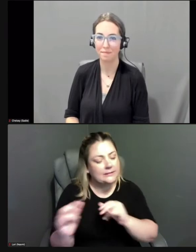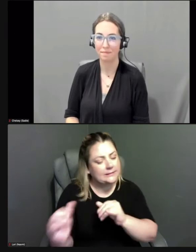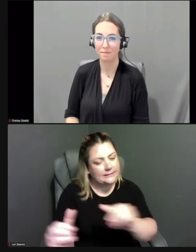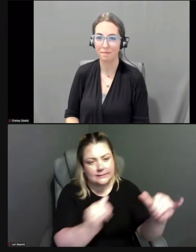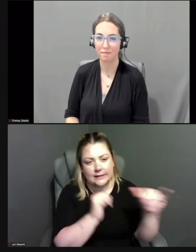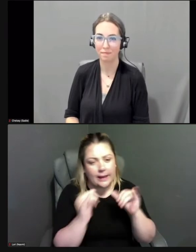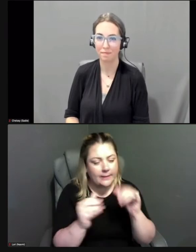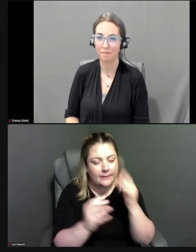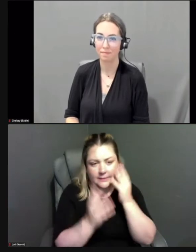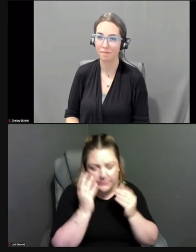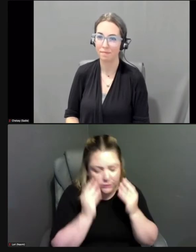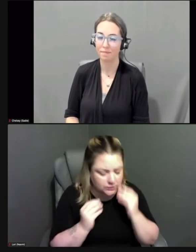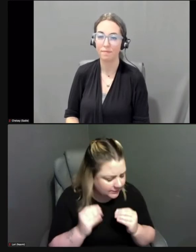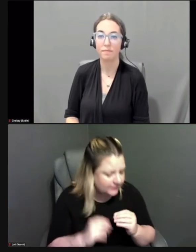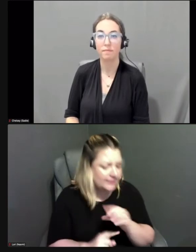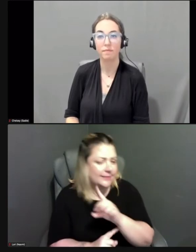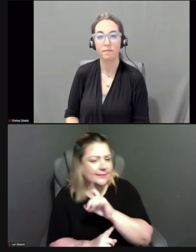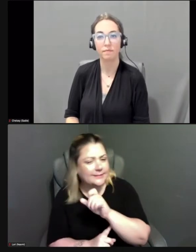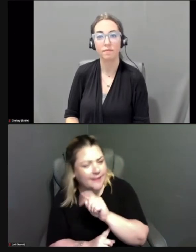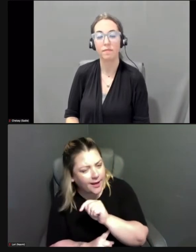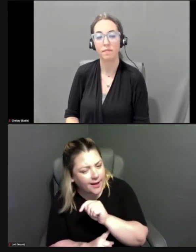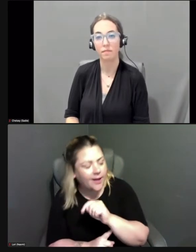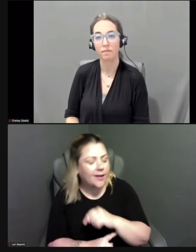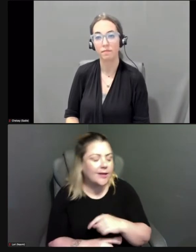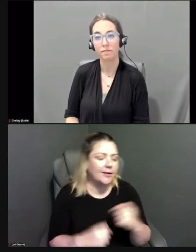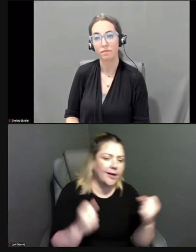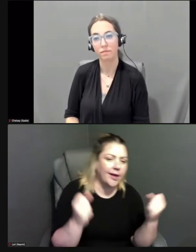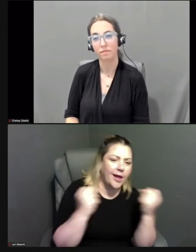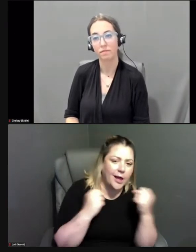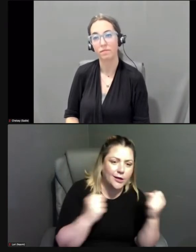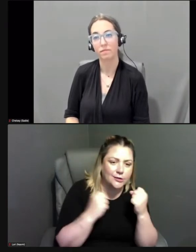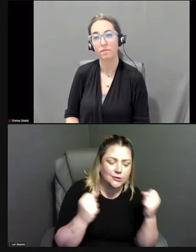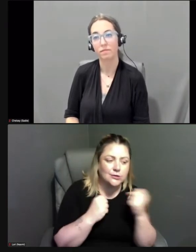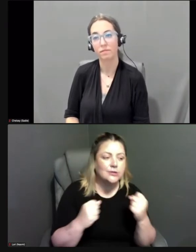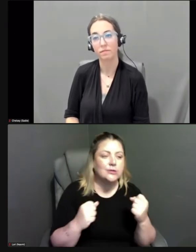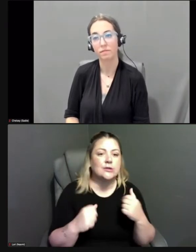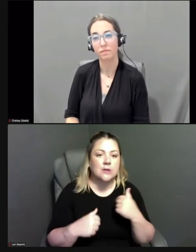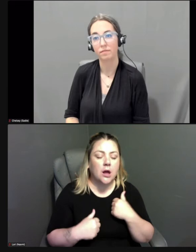was dieting, I was exercising, and I was slowly and